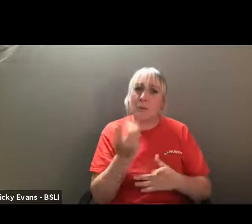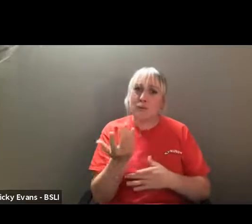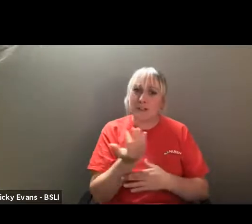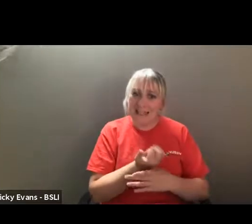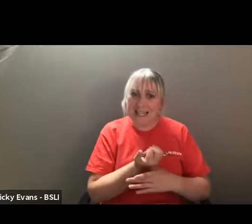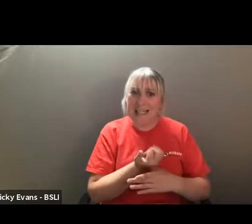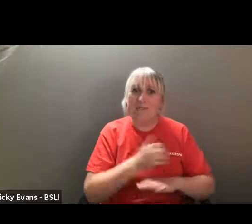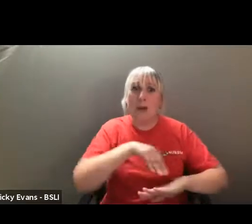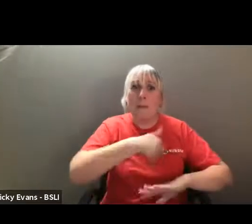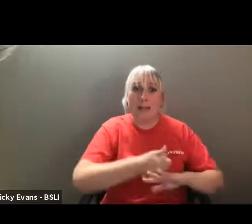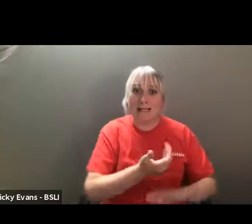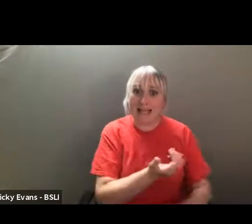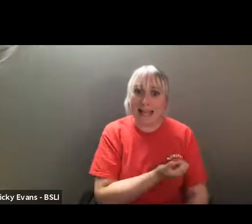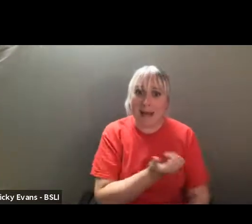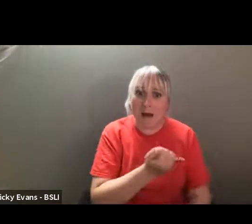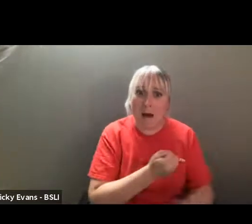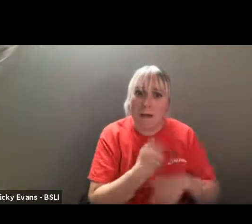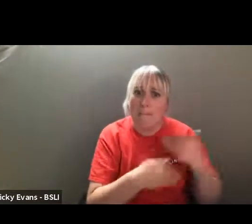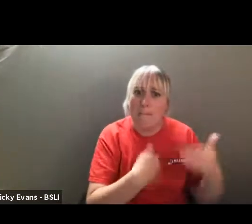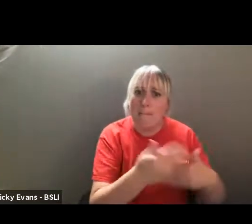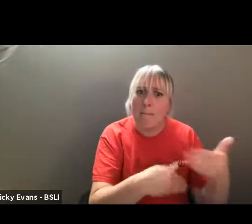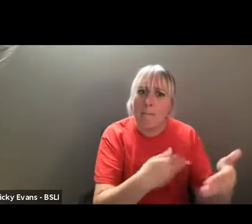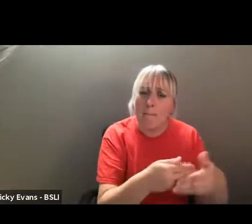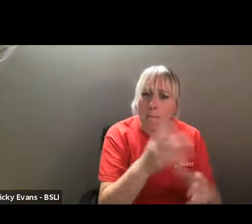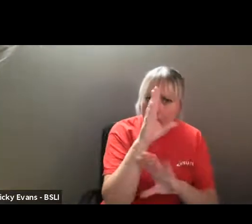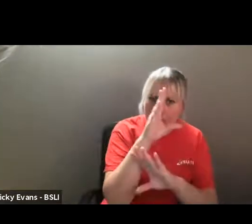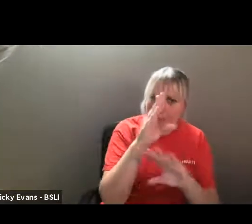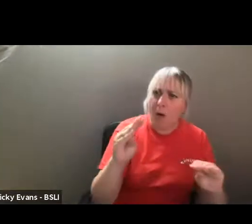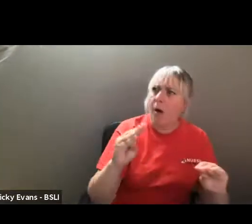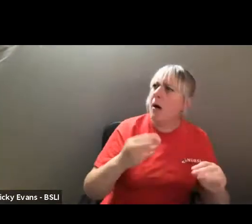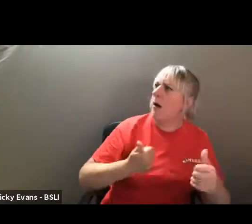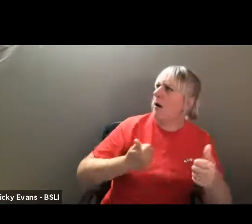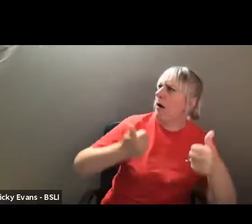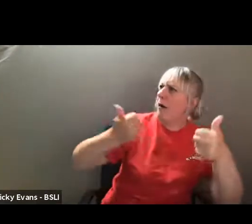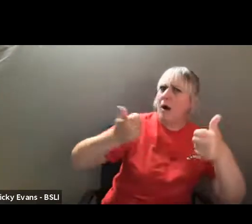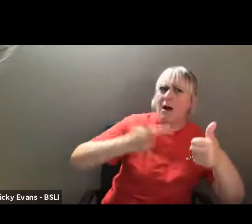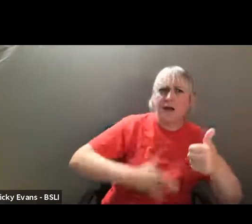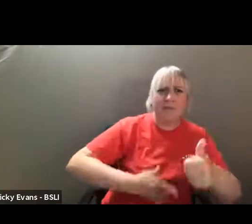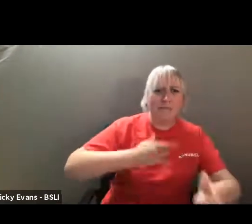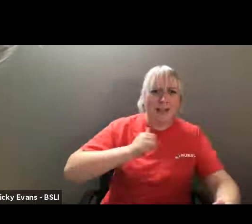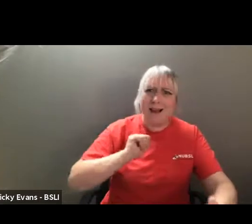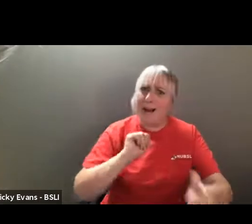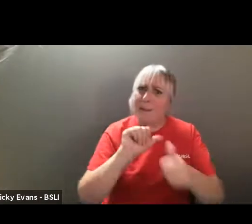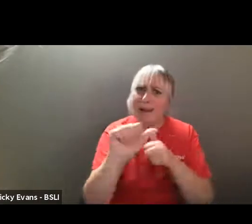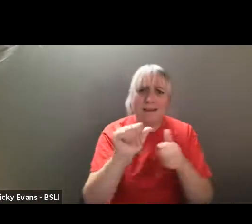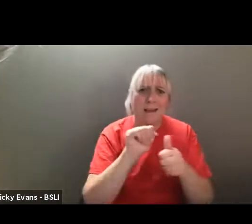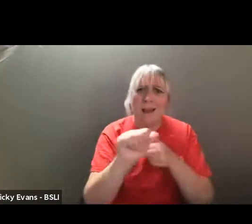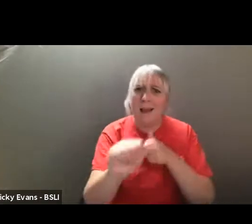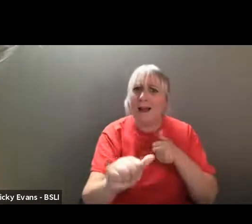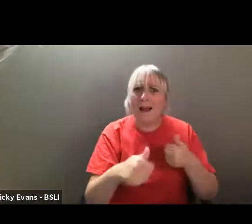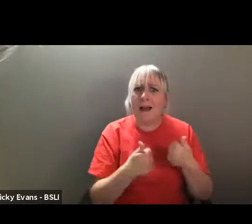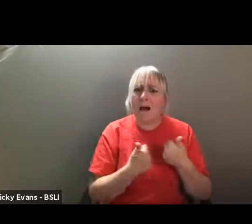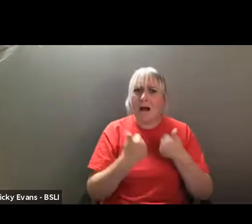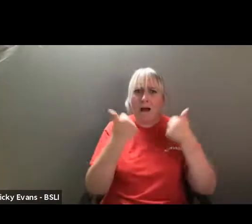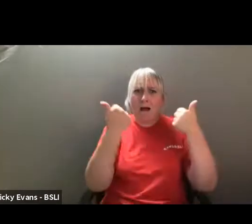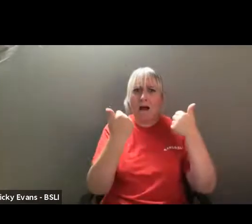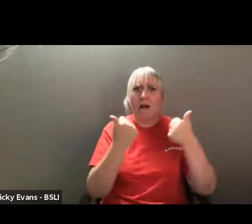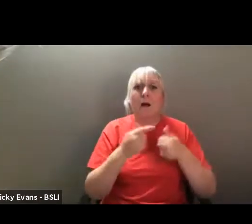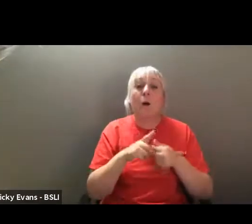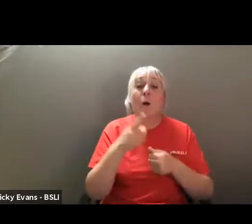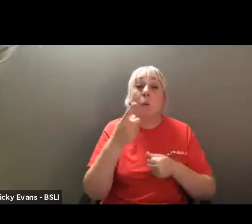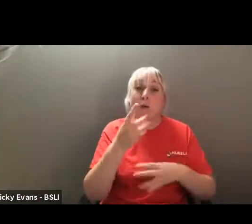basic income reported like dramatically higher feelings of well-being. Like one specific statistic